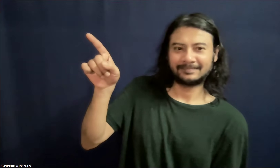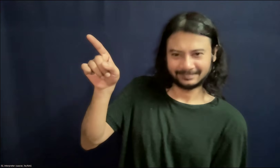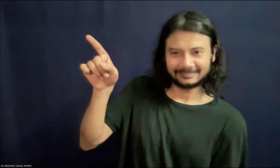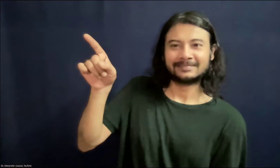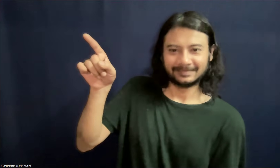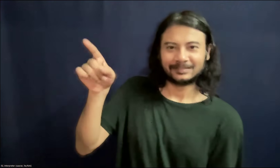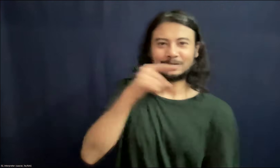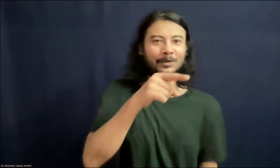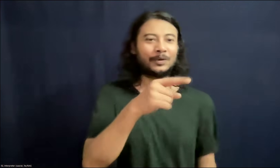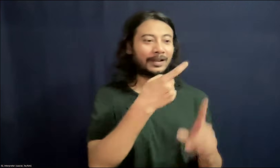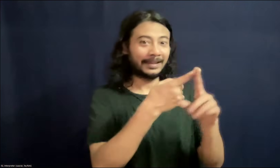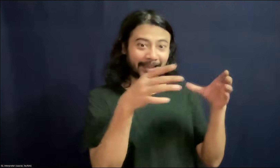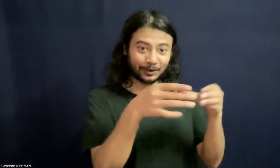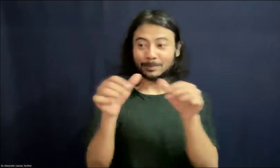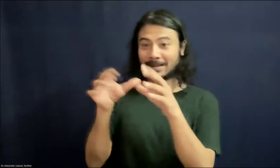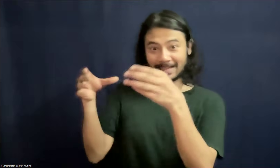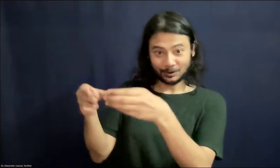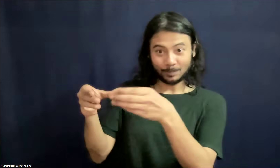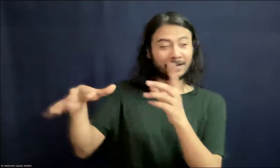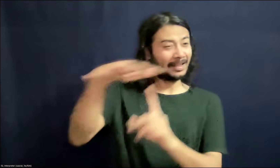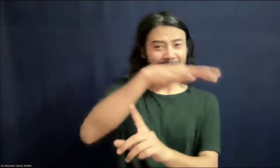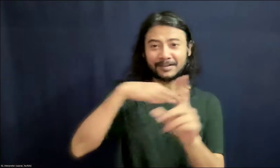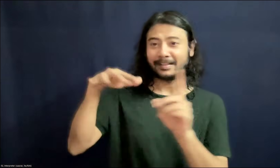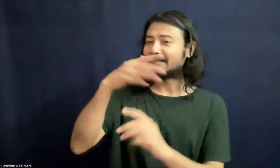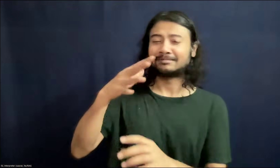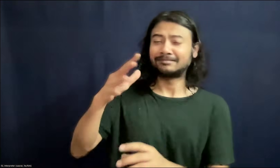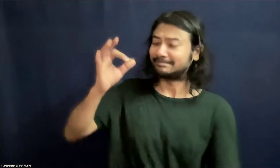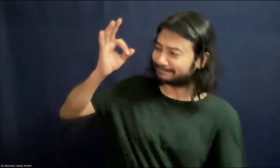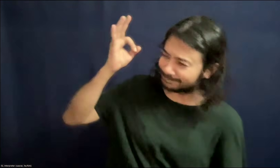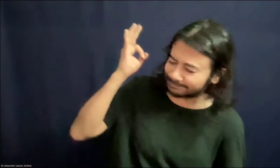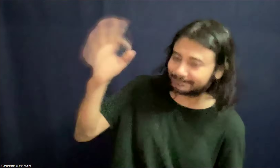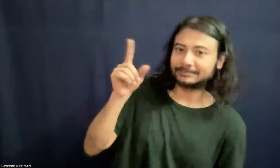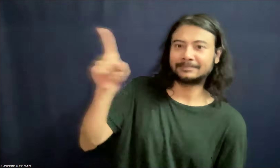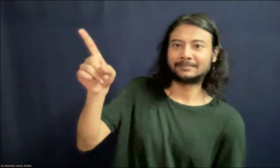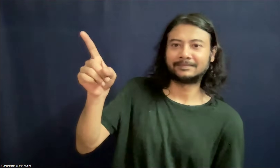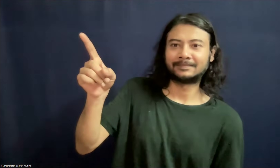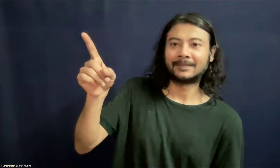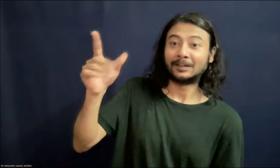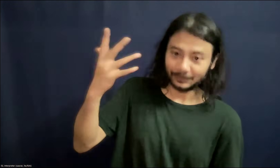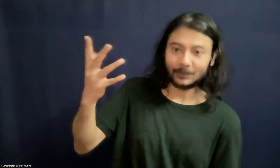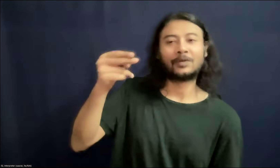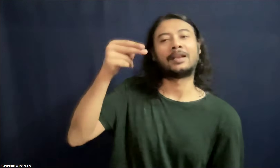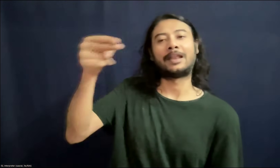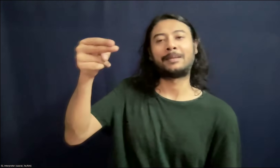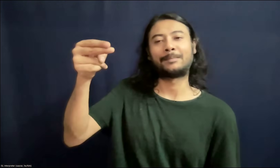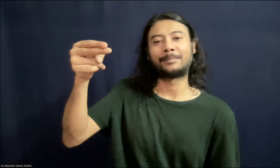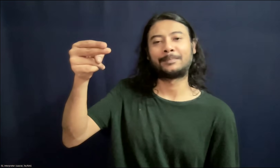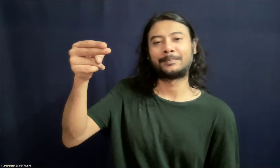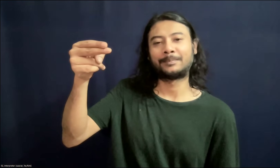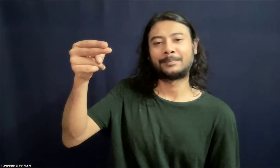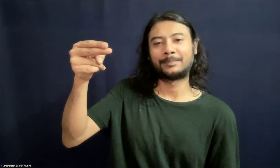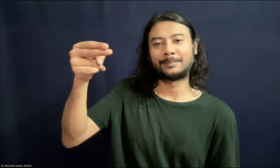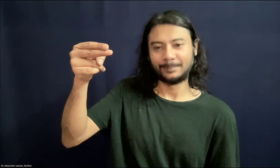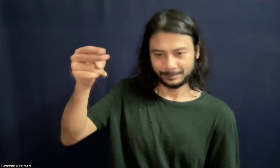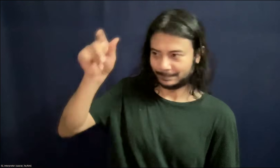above these two categories, and that is why I am Purushottam. I am the source of